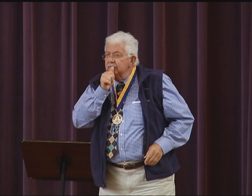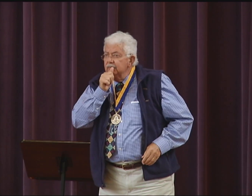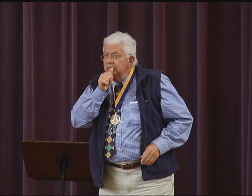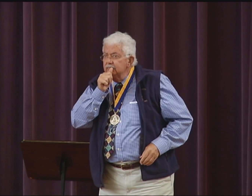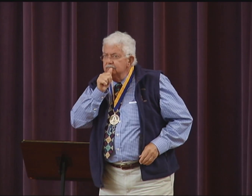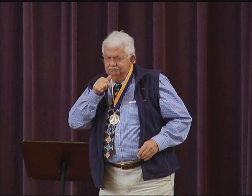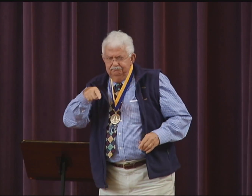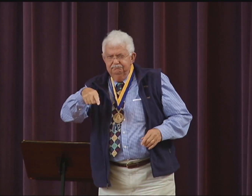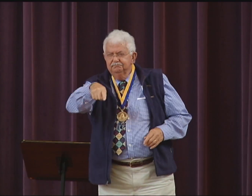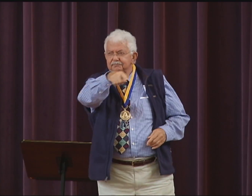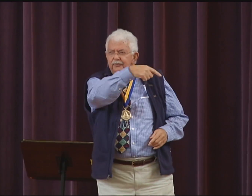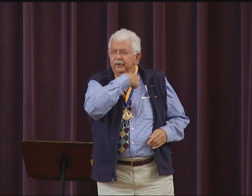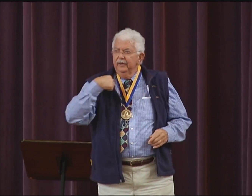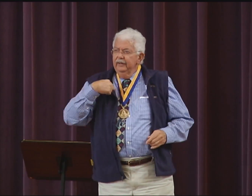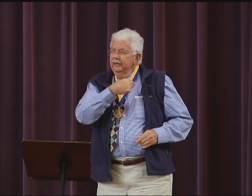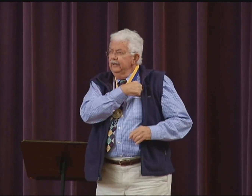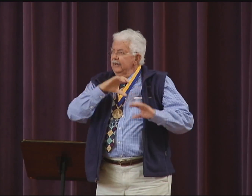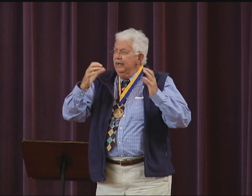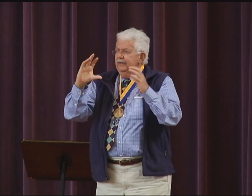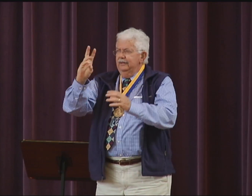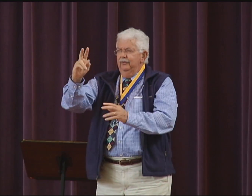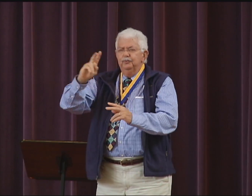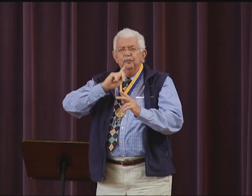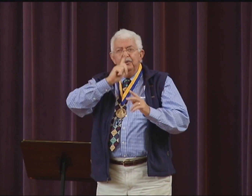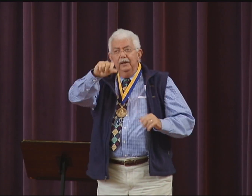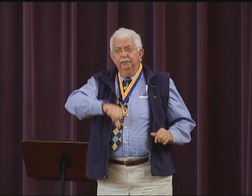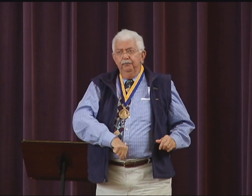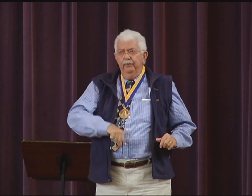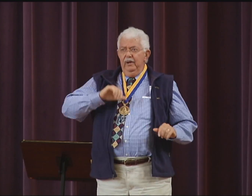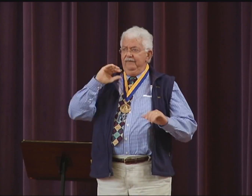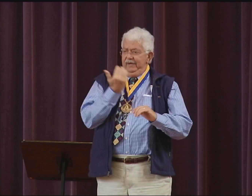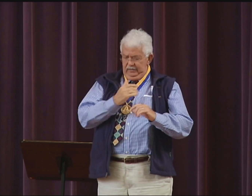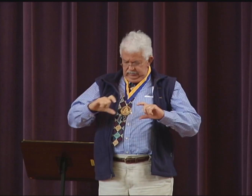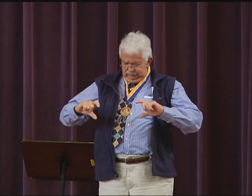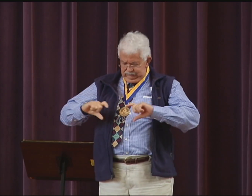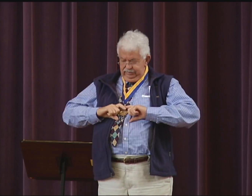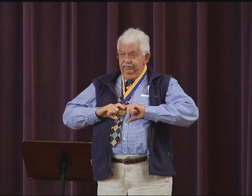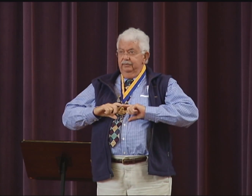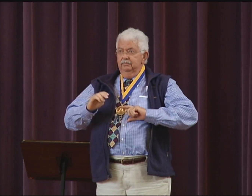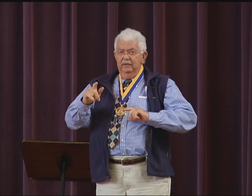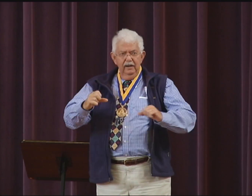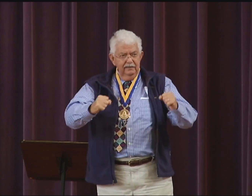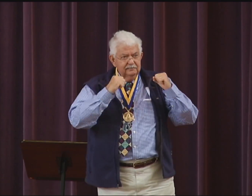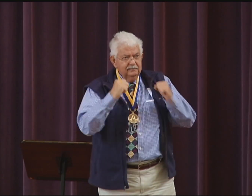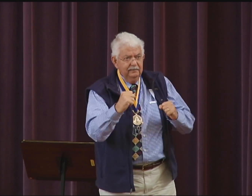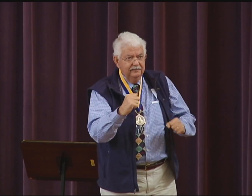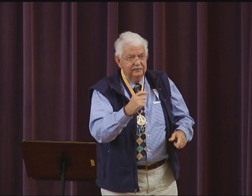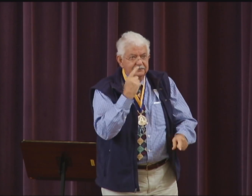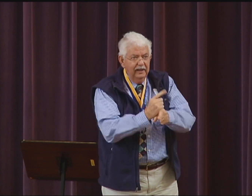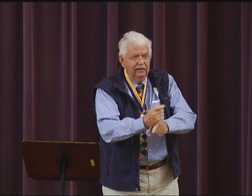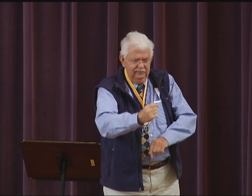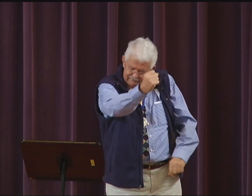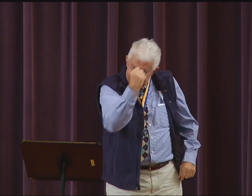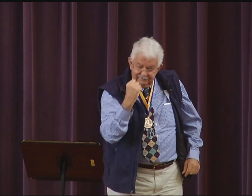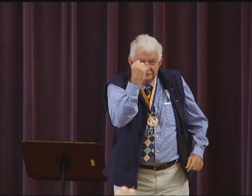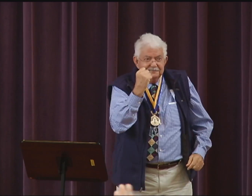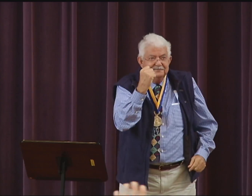Let me tell you a secret. Class of 62 is proud of the medallions that we wear. Am I